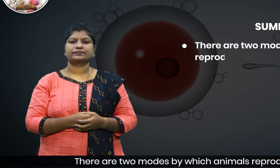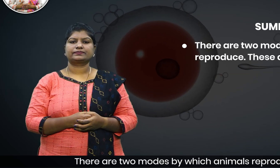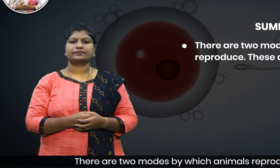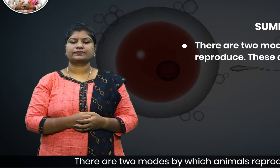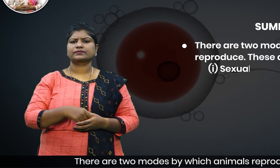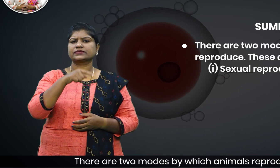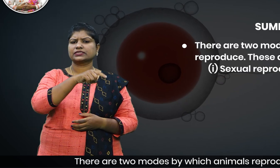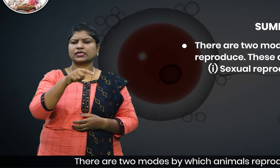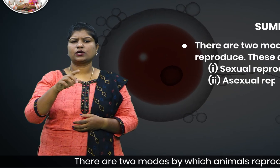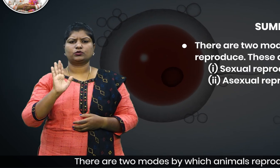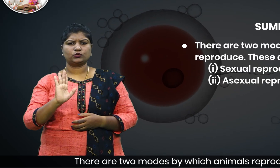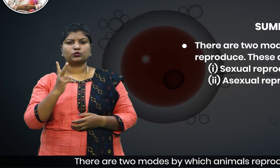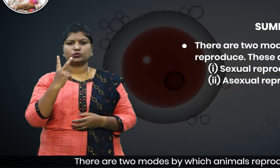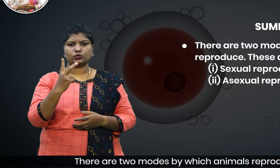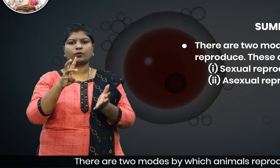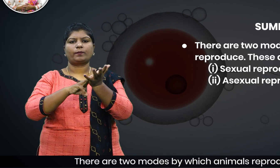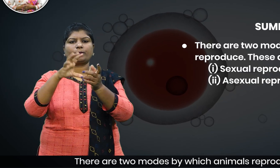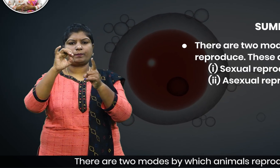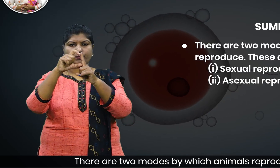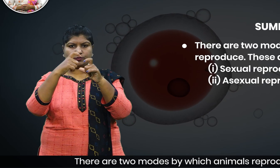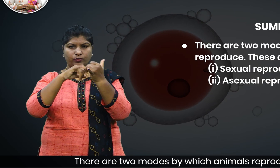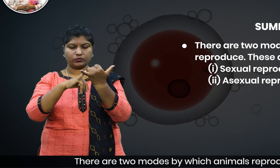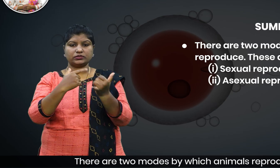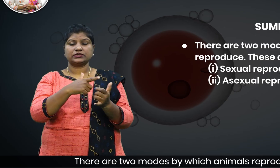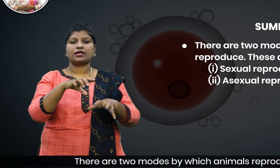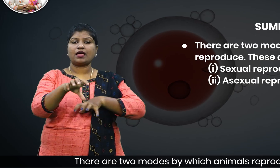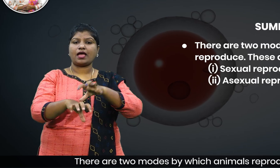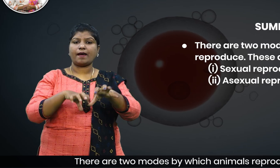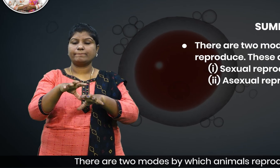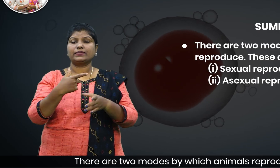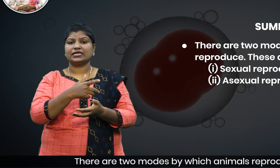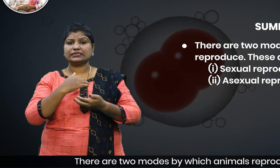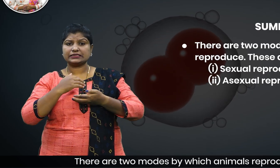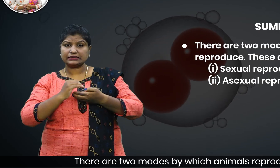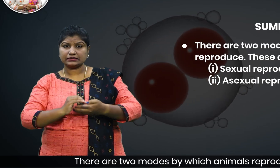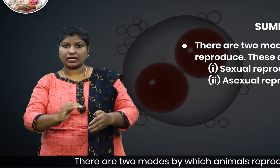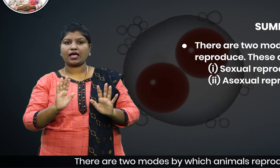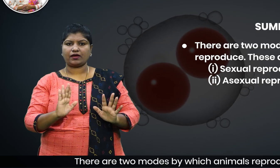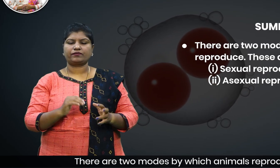There are two modes by which animals reproduce.